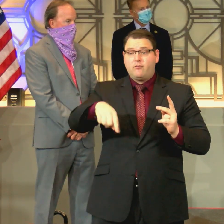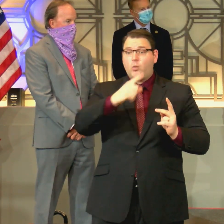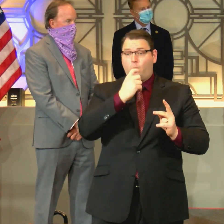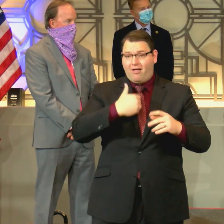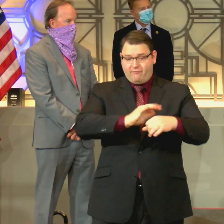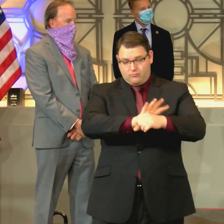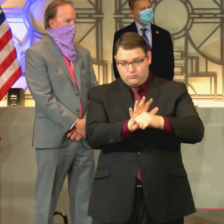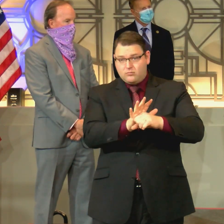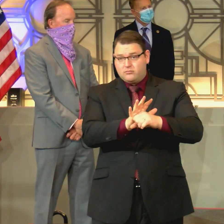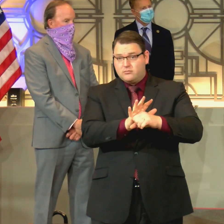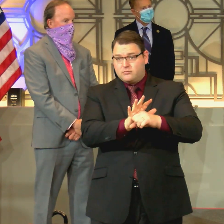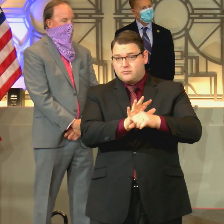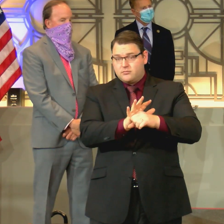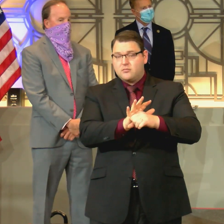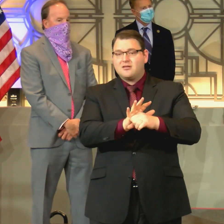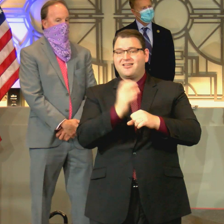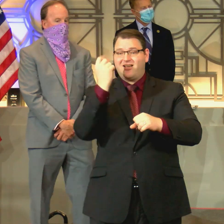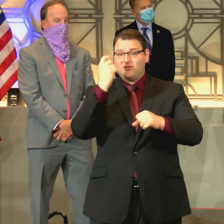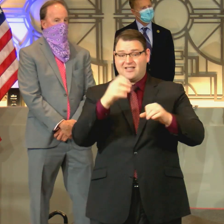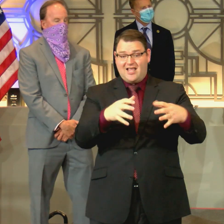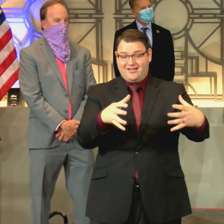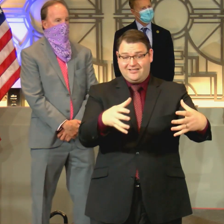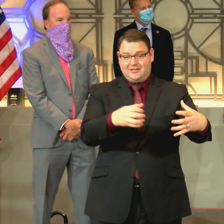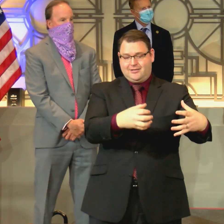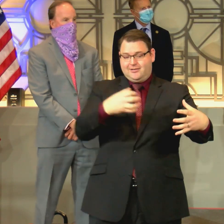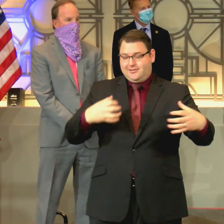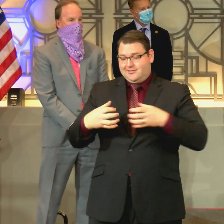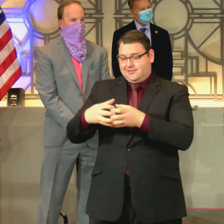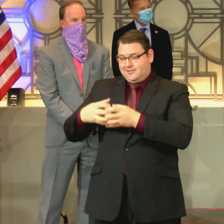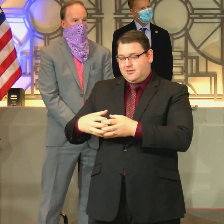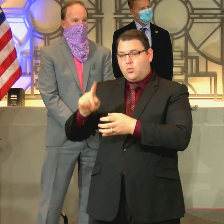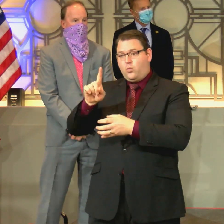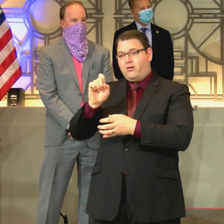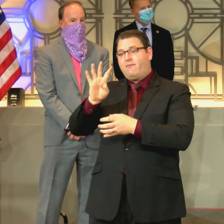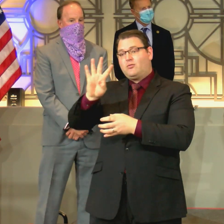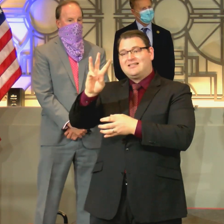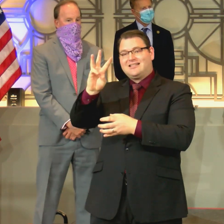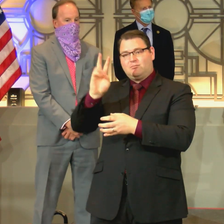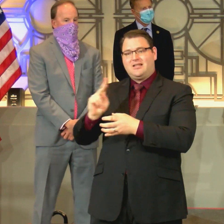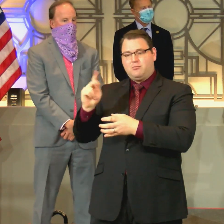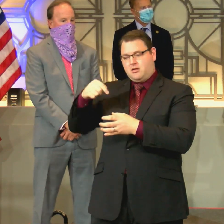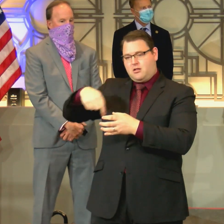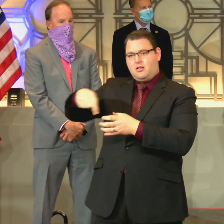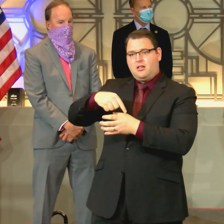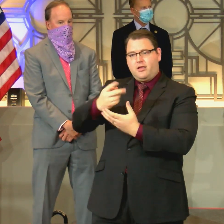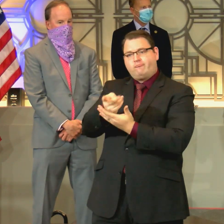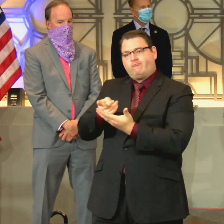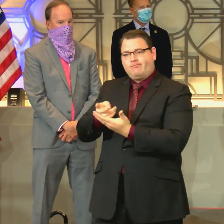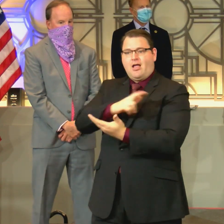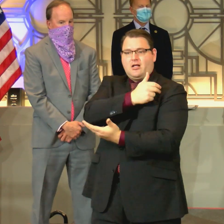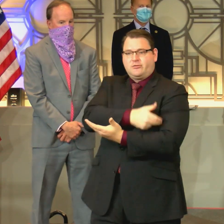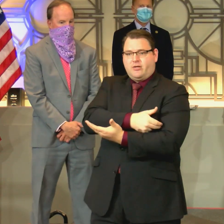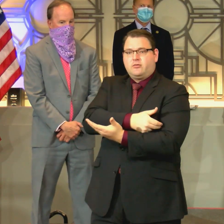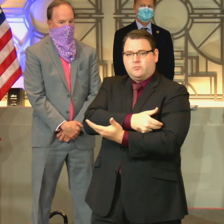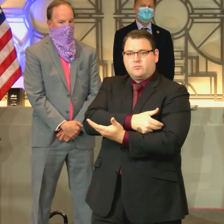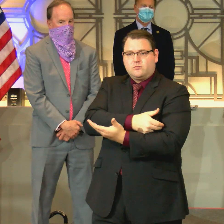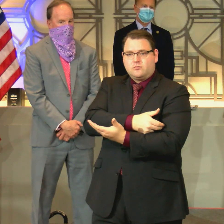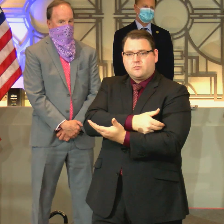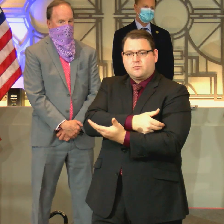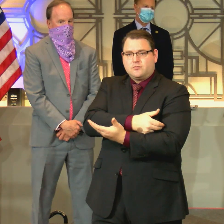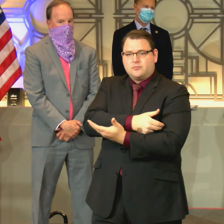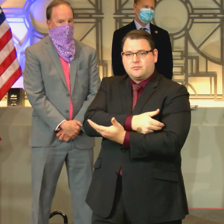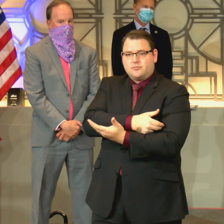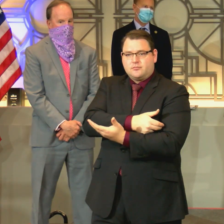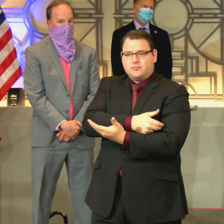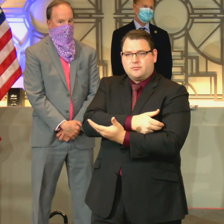for COVID-19, but only 146 persons were hospitalized as of yesterday in that